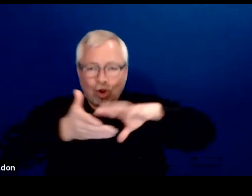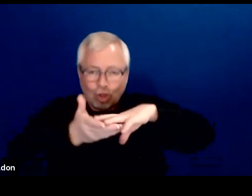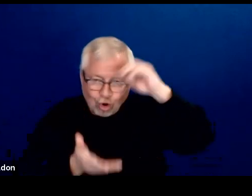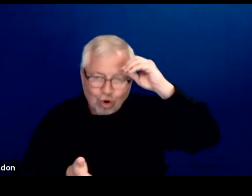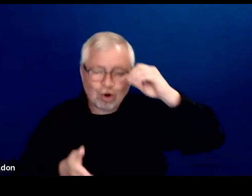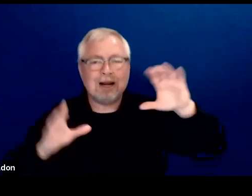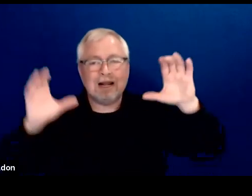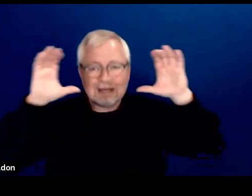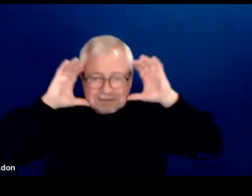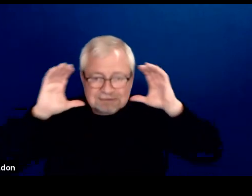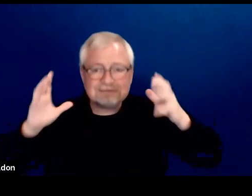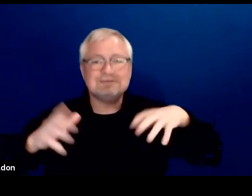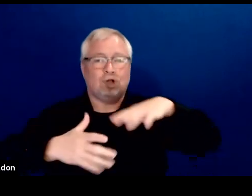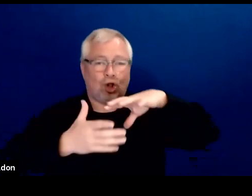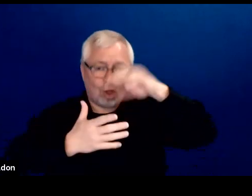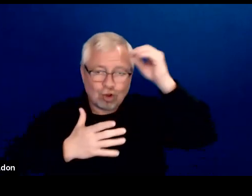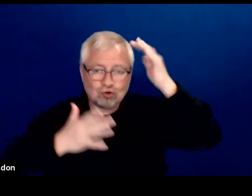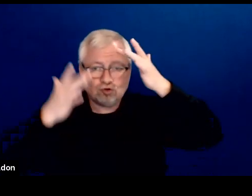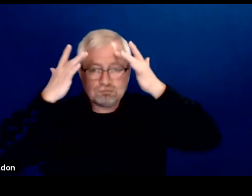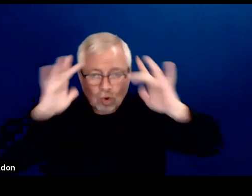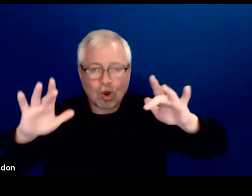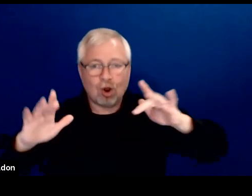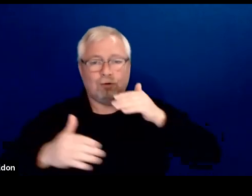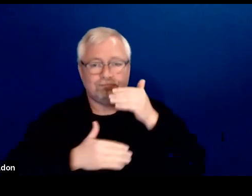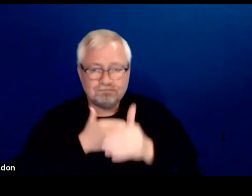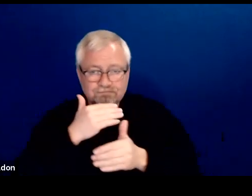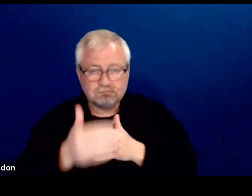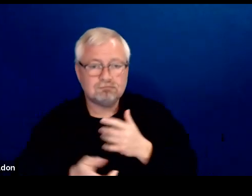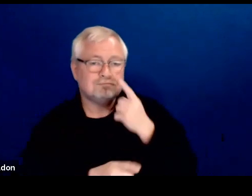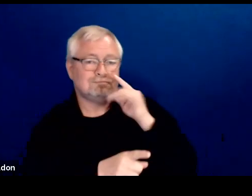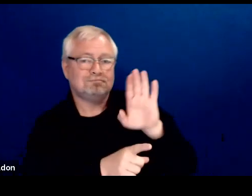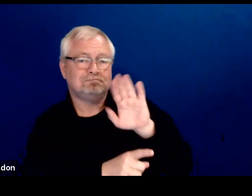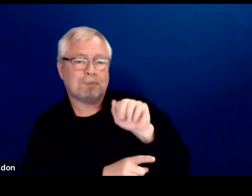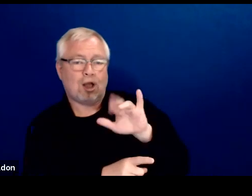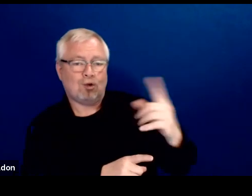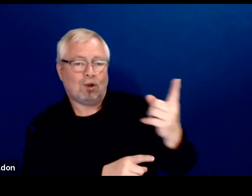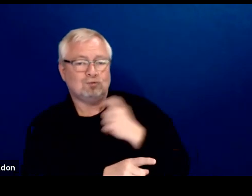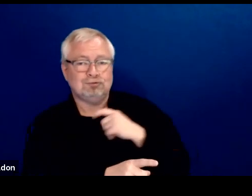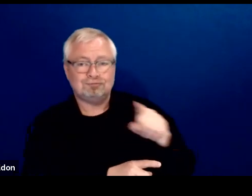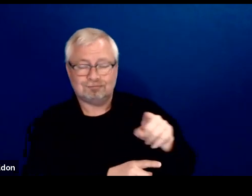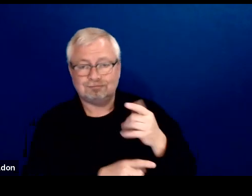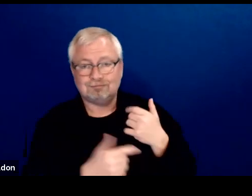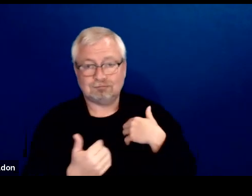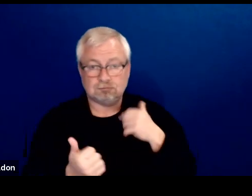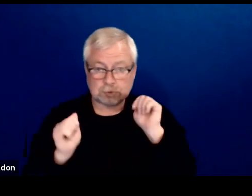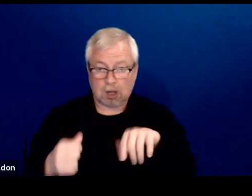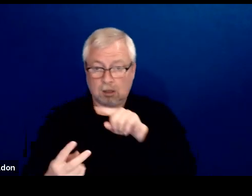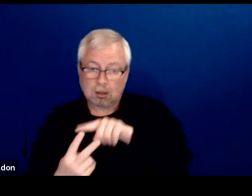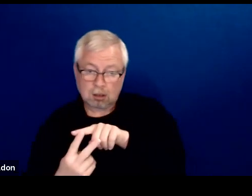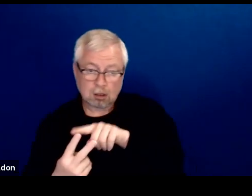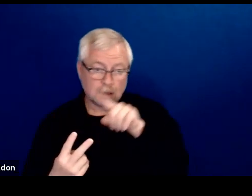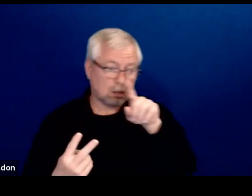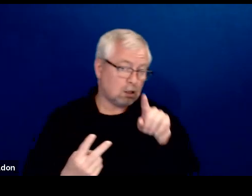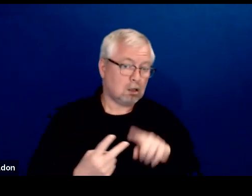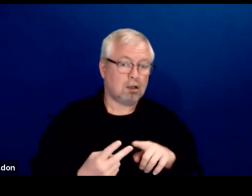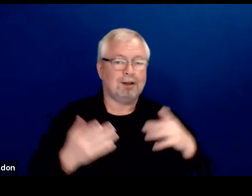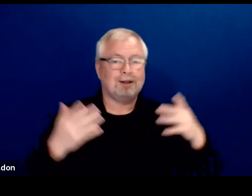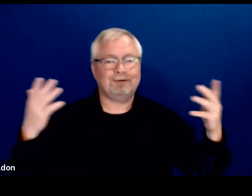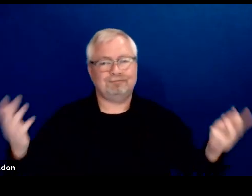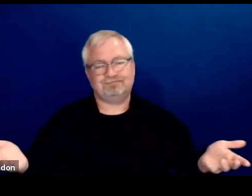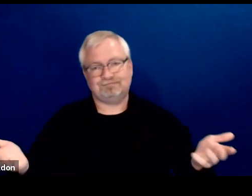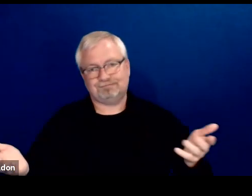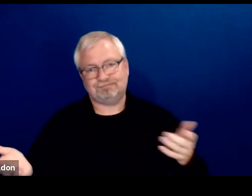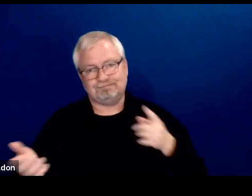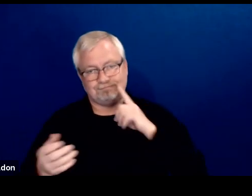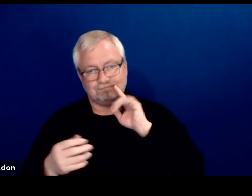back to Mary's question, this either or that all of a sudden today something magical happened. Look at that divergence line of New York, Michigan, and Louisiana if we